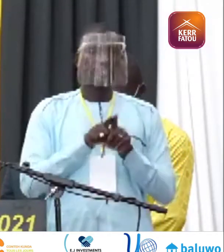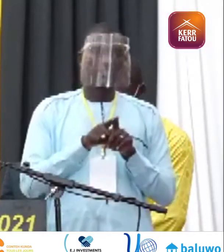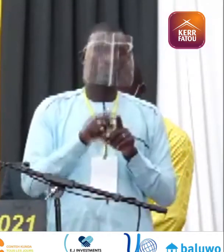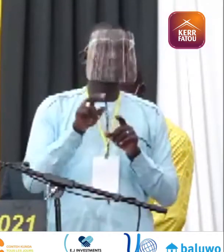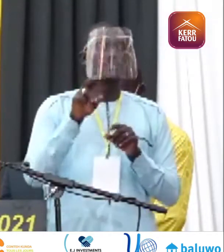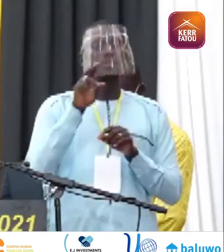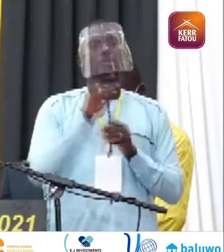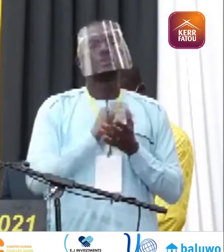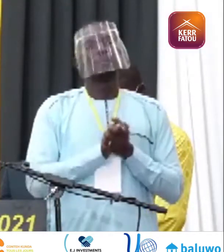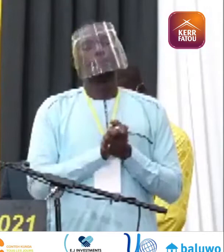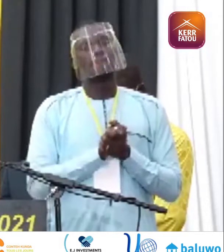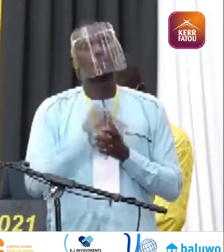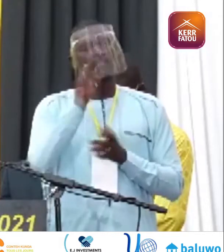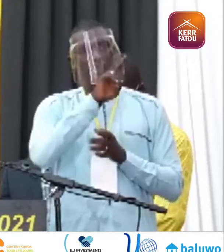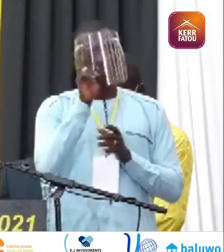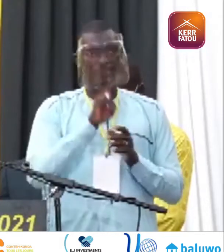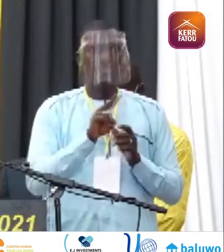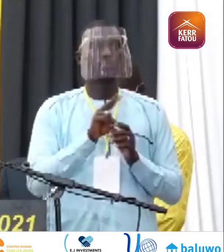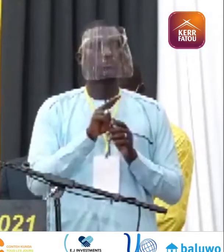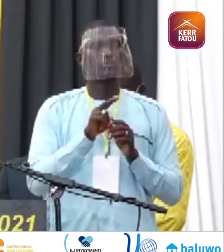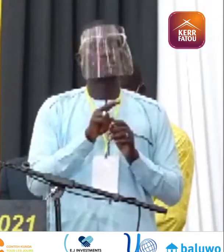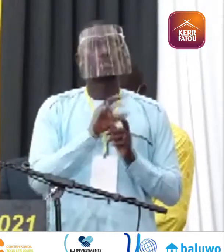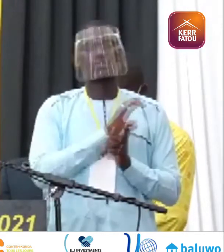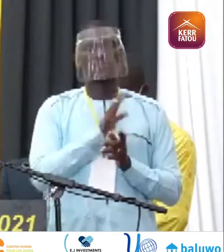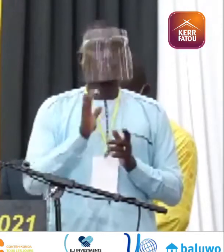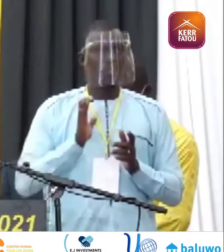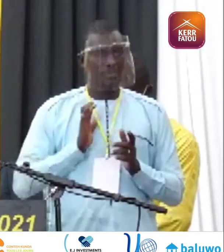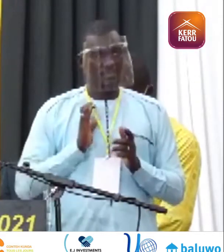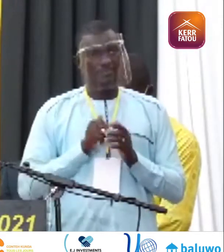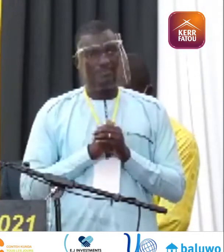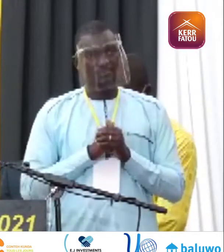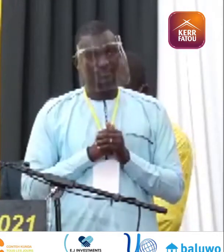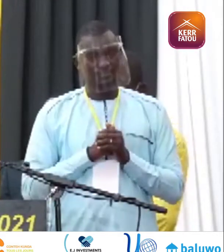as well as the National Campaign Committee.